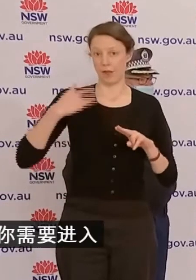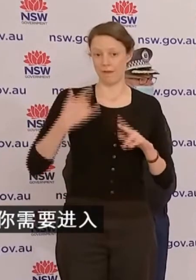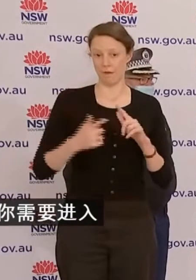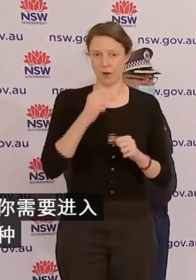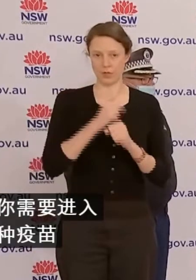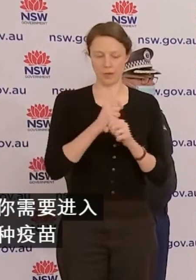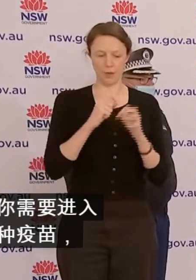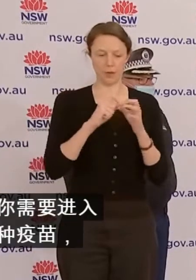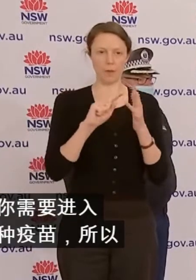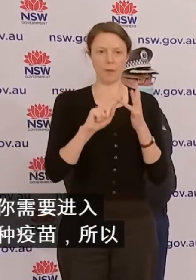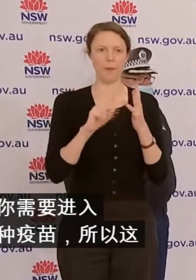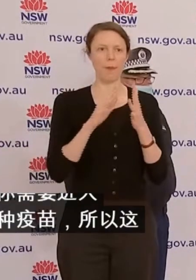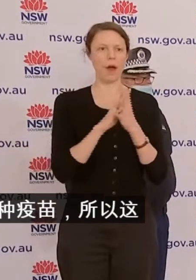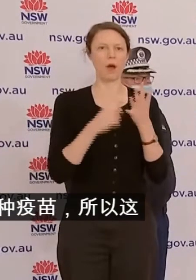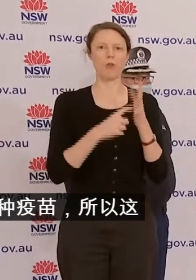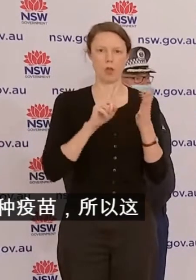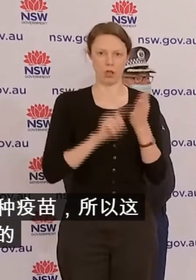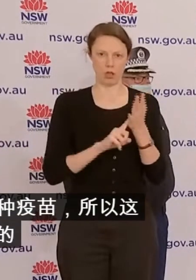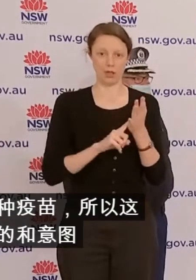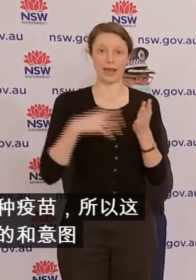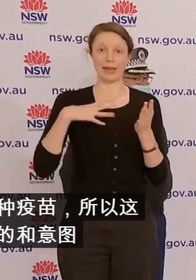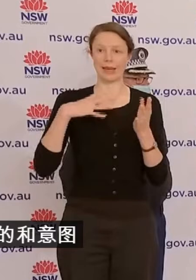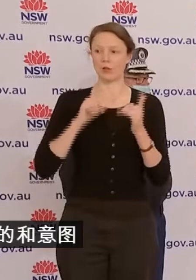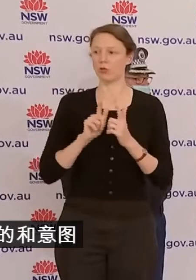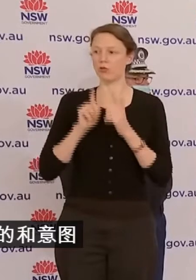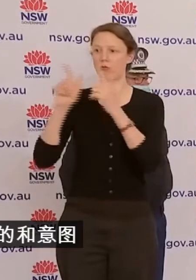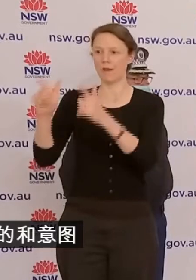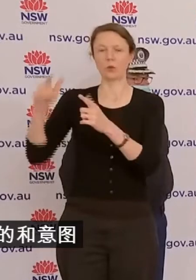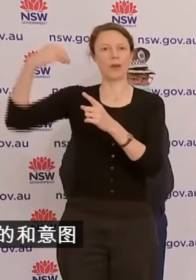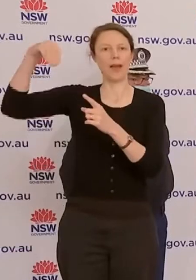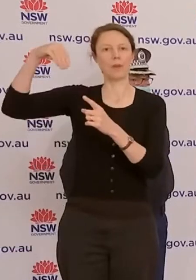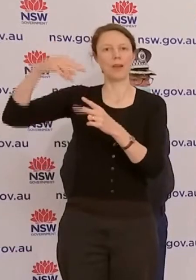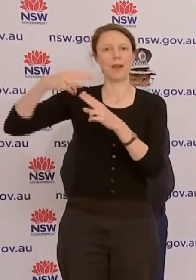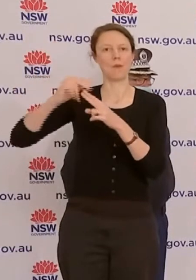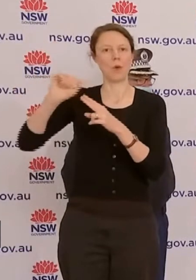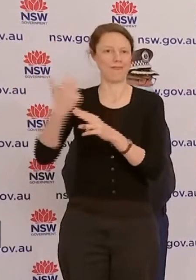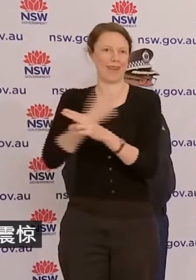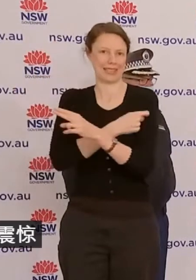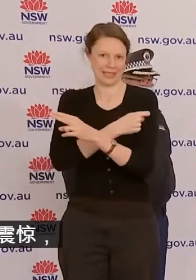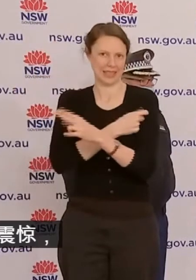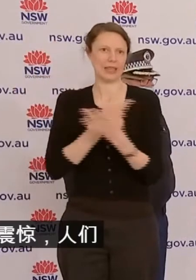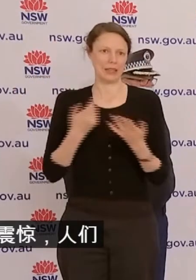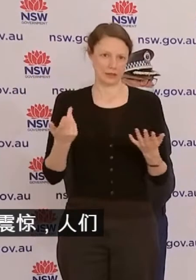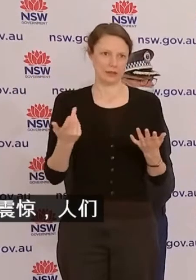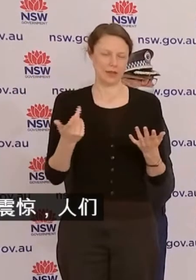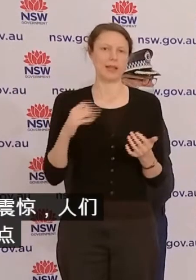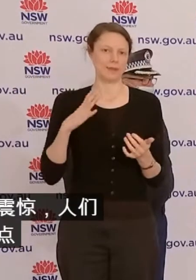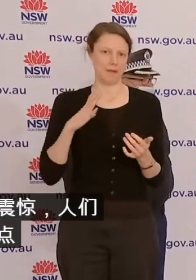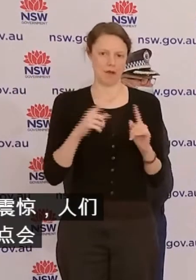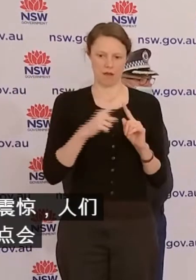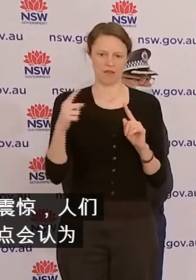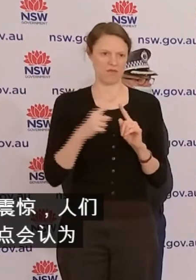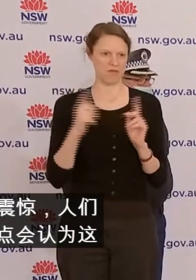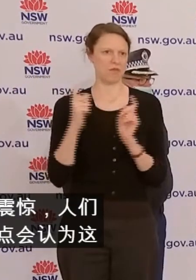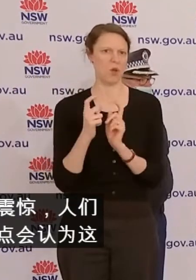come into Campbelltown for your vaccine. So that was the purpose and intent of allowing that. I'm just appalled that people would think at